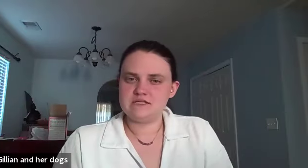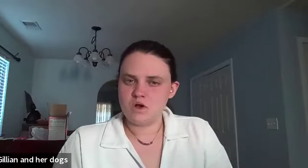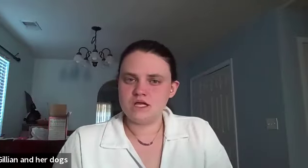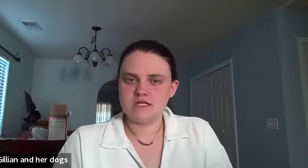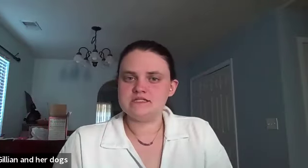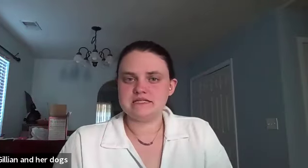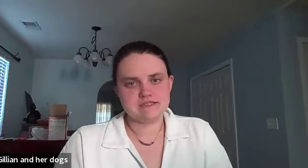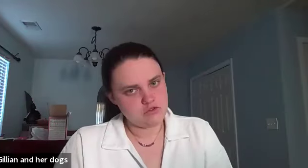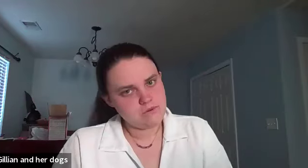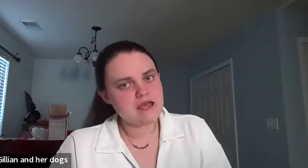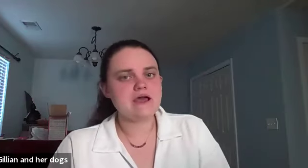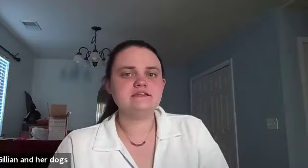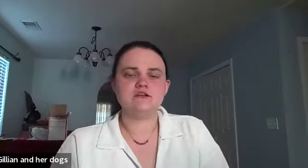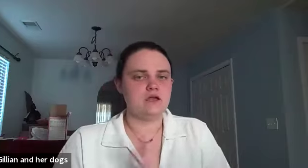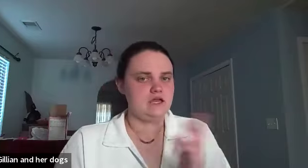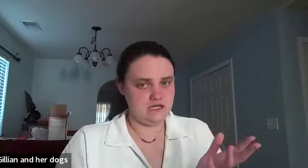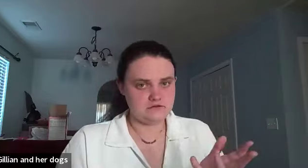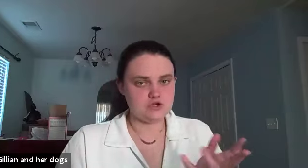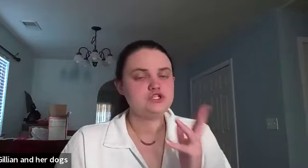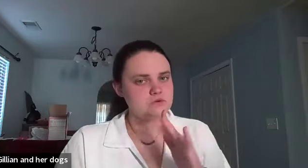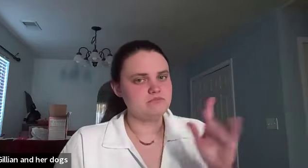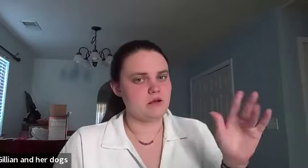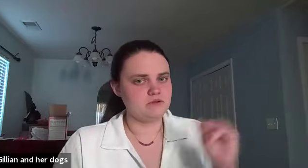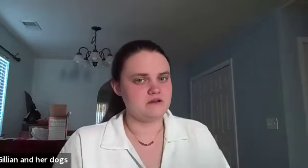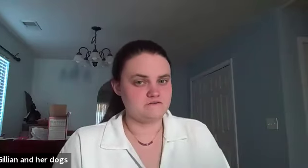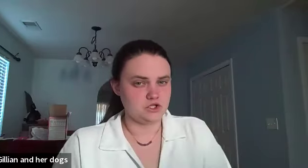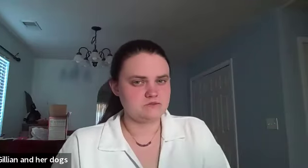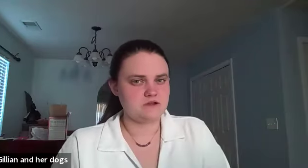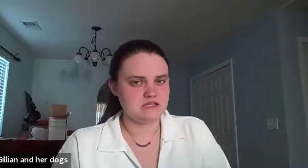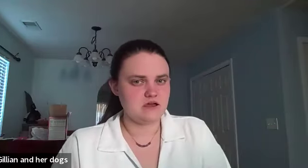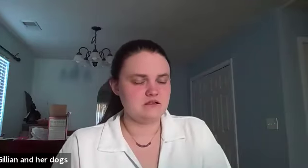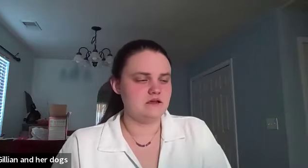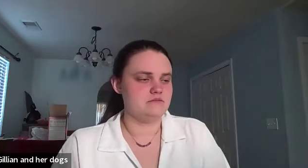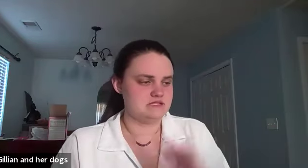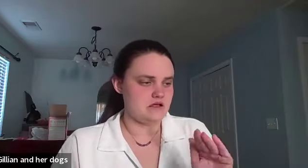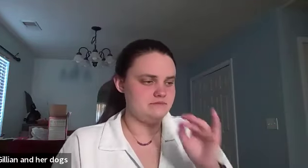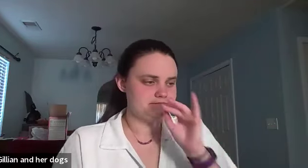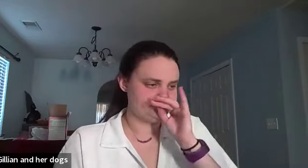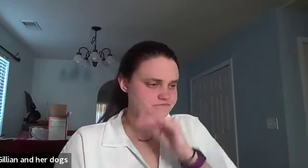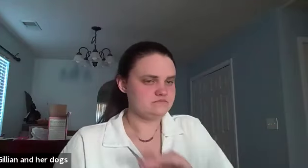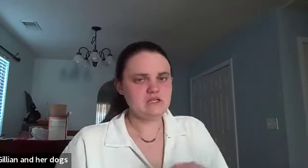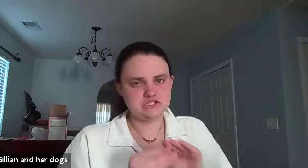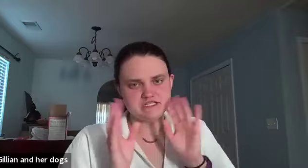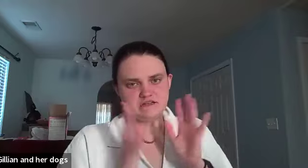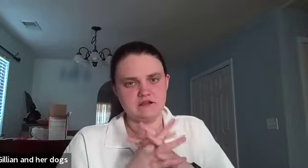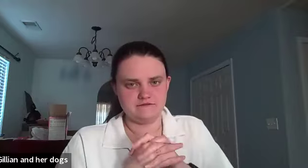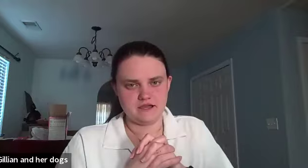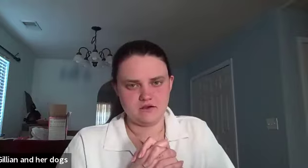fancy ones like Southwest, any of those you would probably want to fingerspell salad the salad just to clarify on